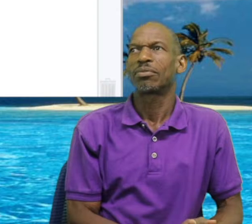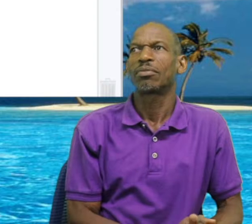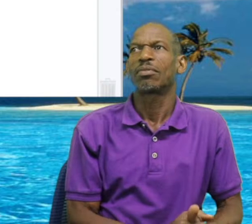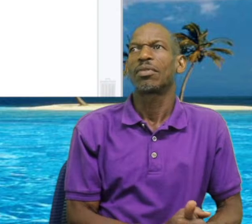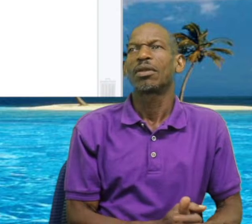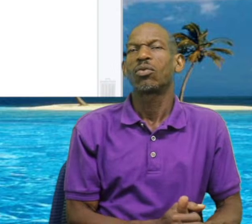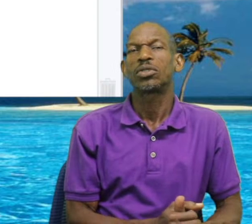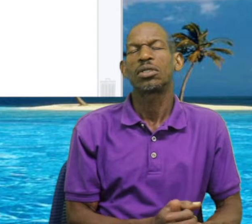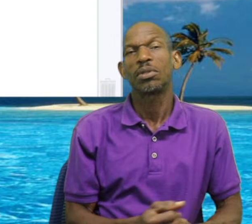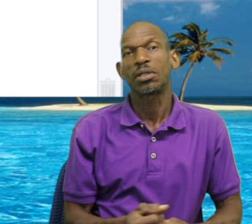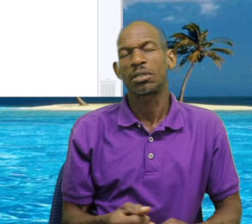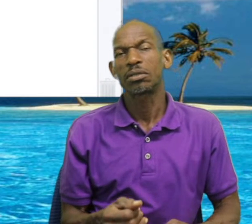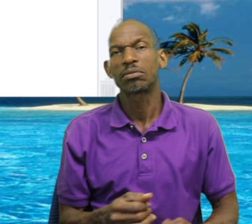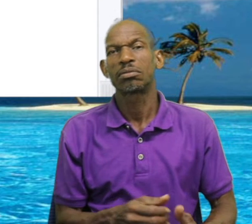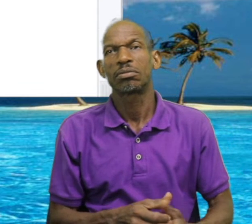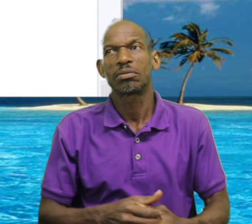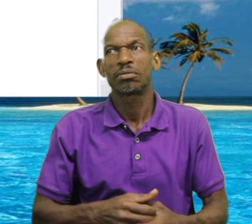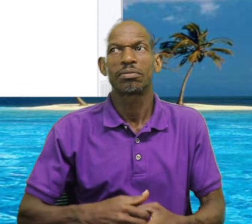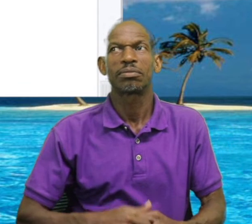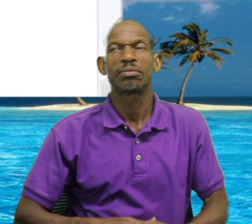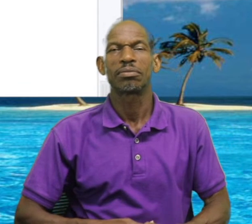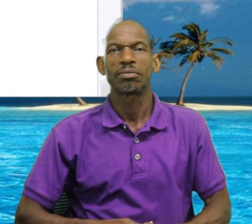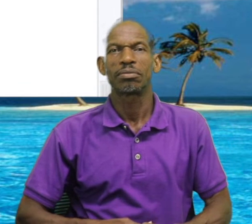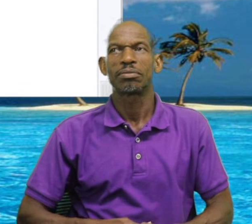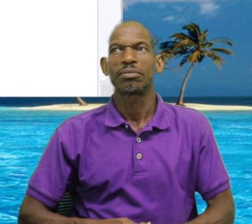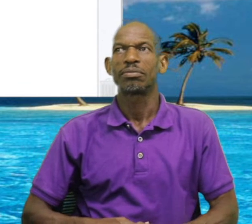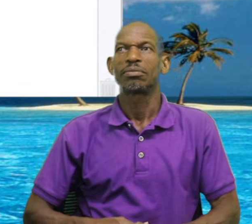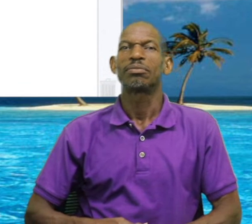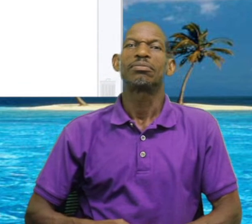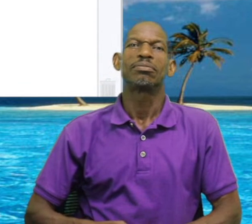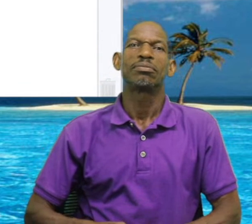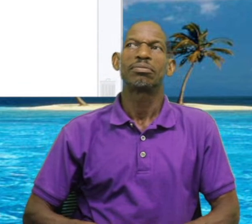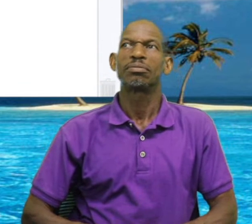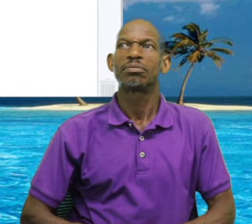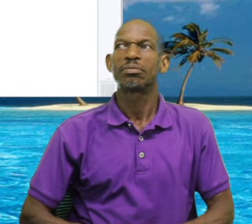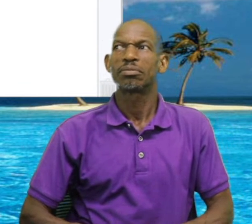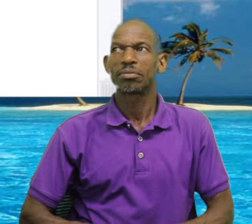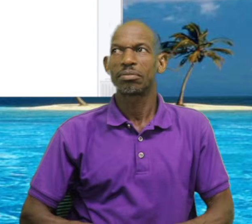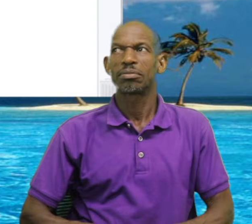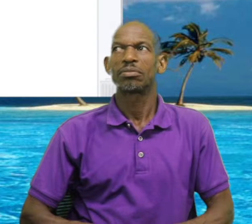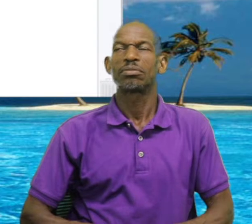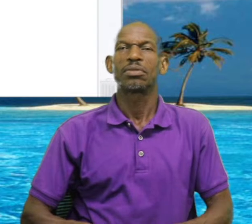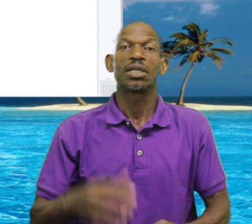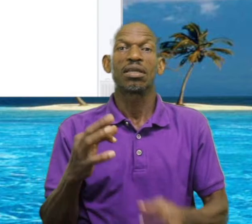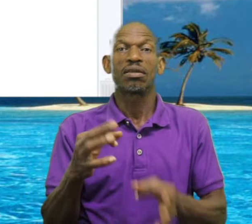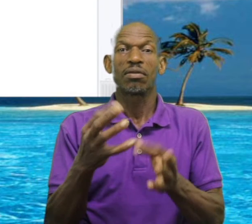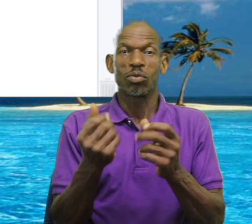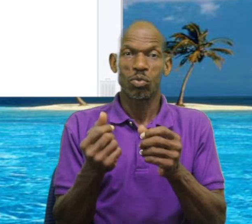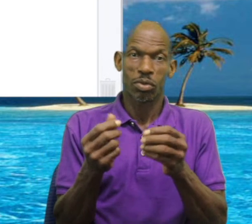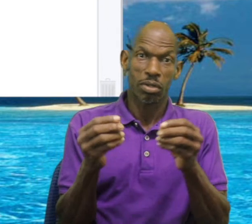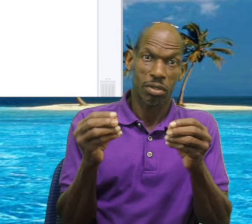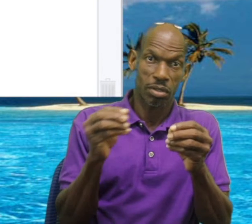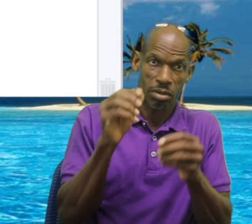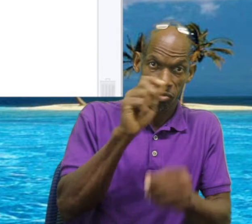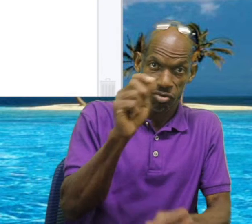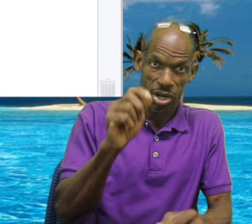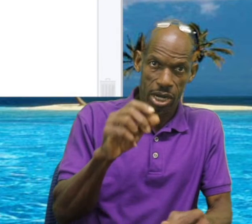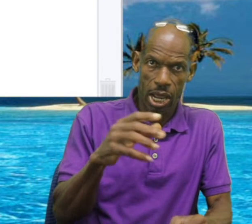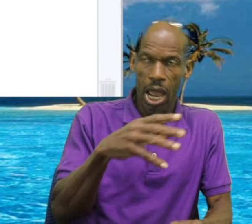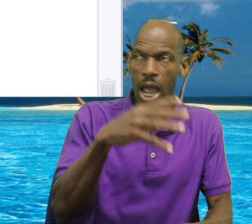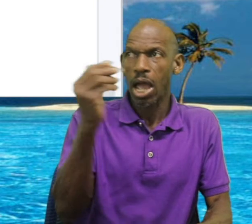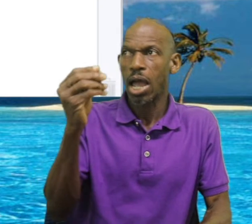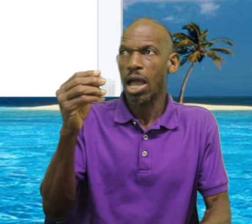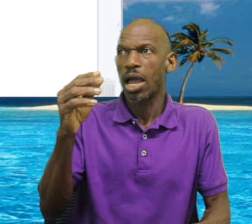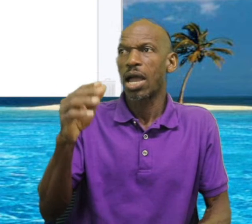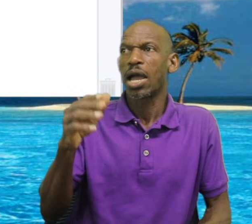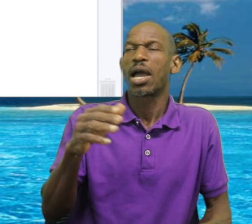Very good. If I want to use and after Jane to make